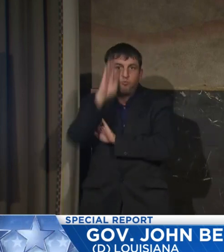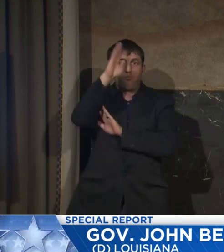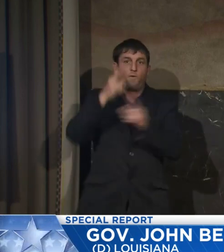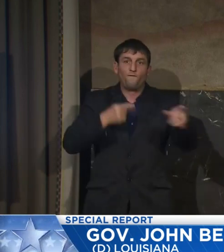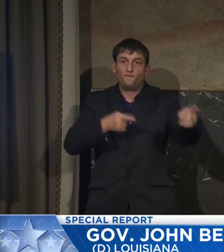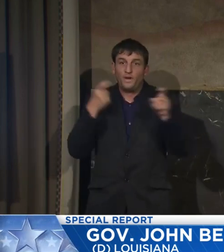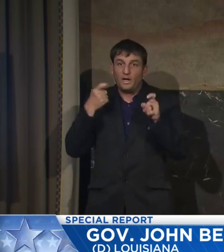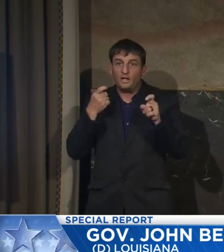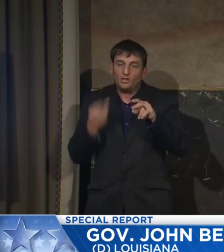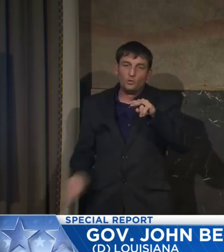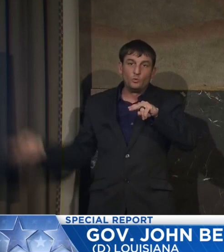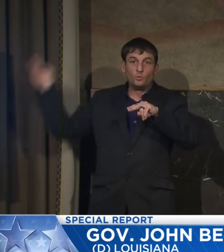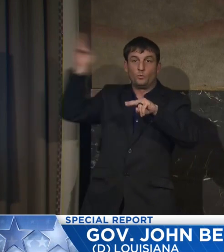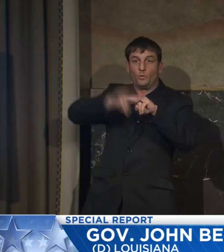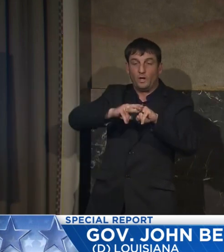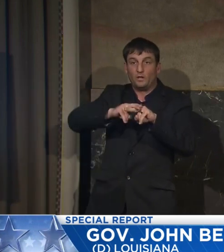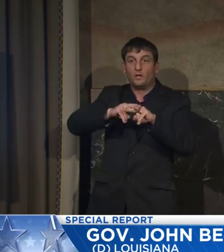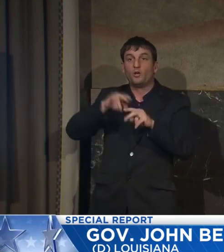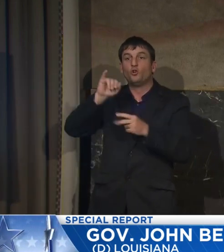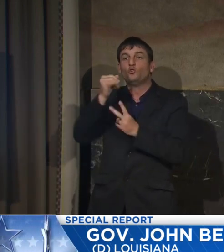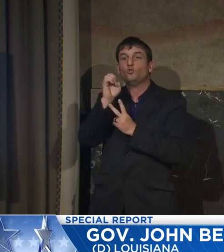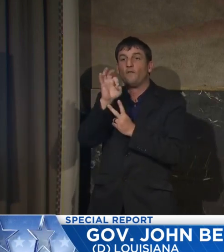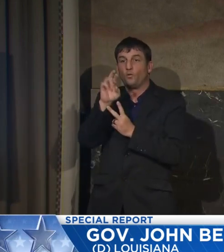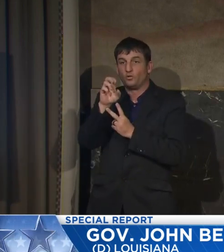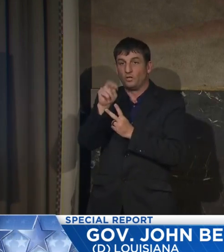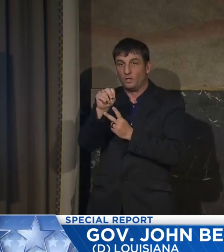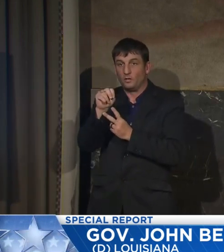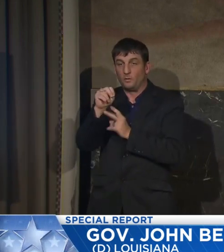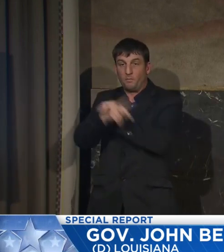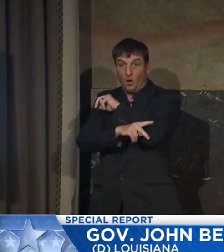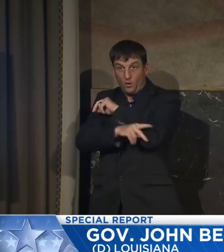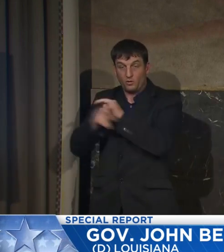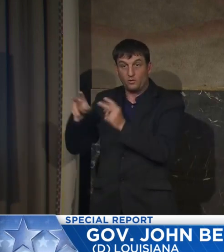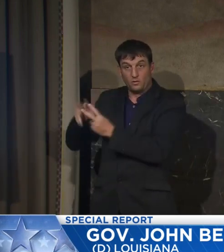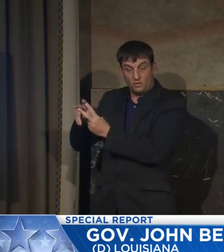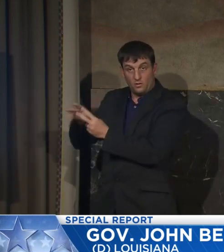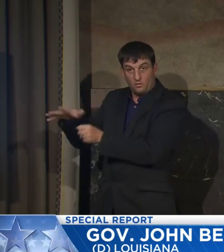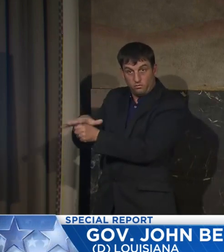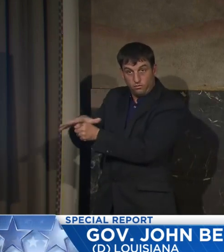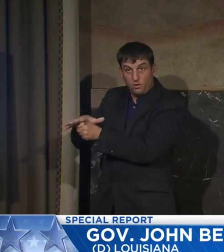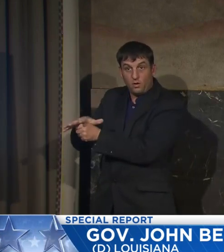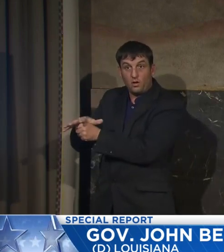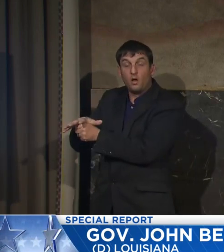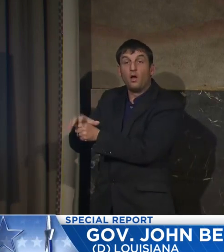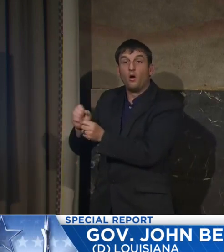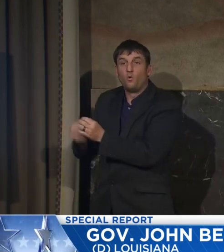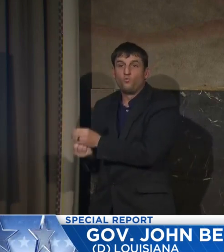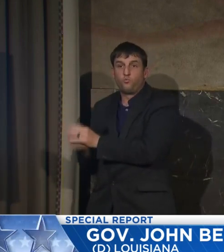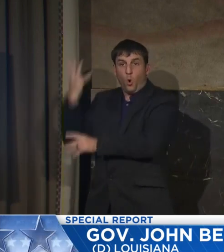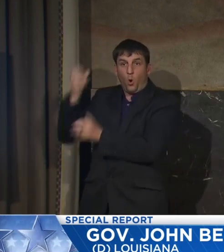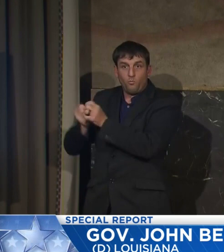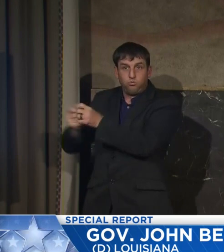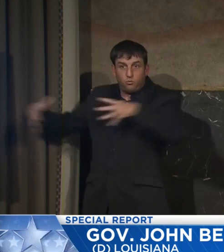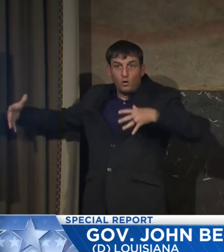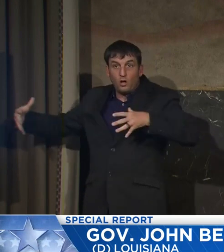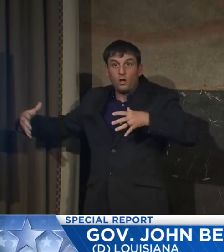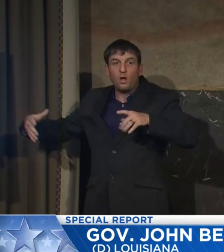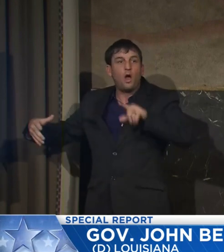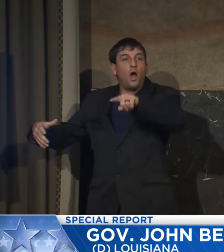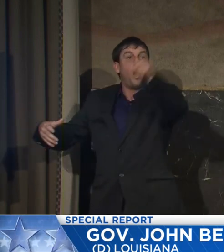in Jefferson Parish, that didn't play out everywhere, and sometimes you get them later. And I would submit to you